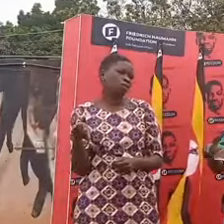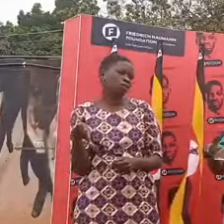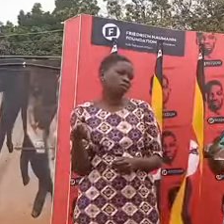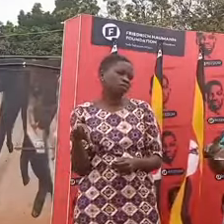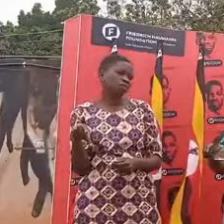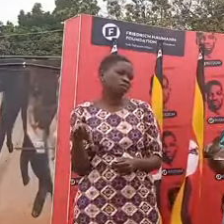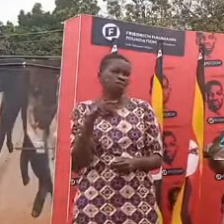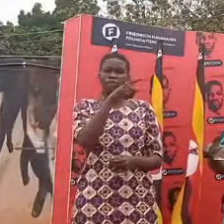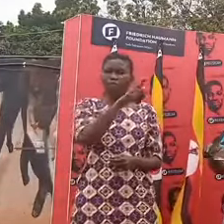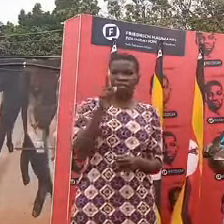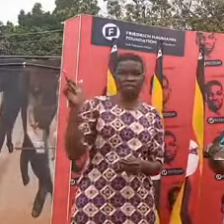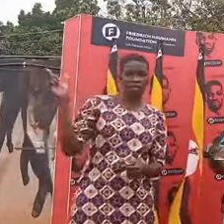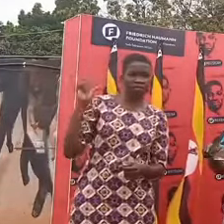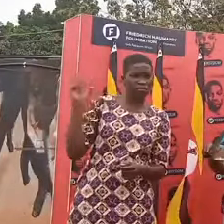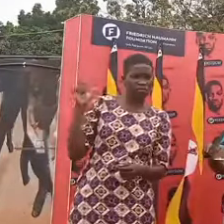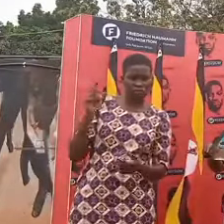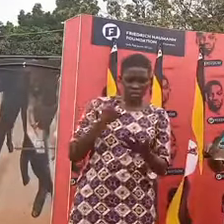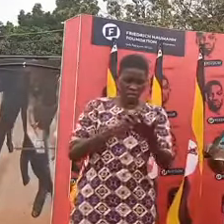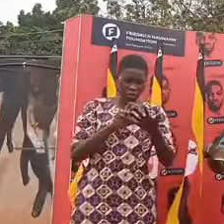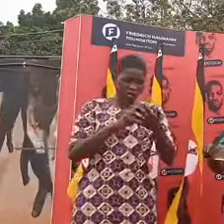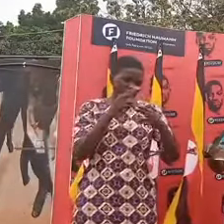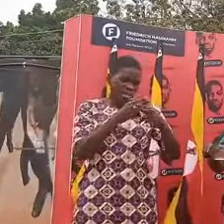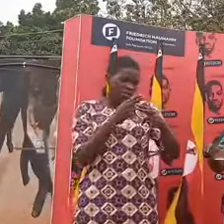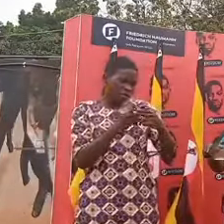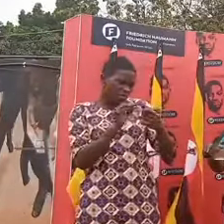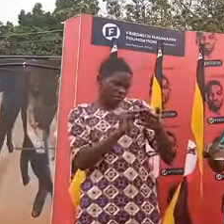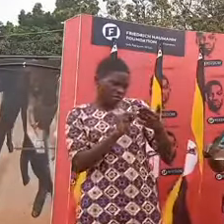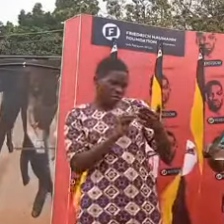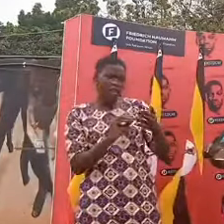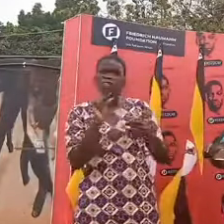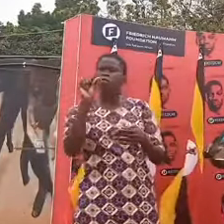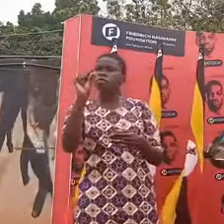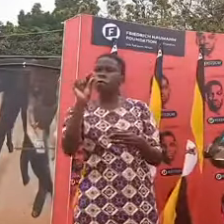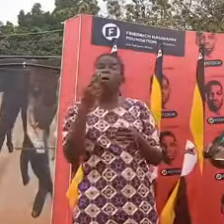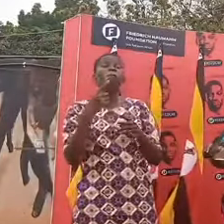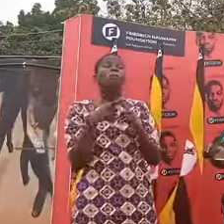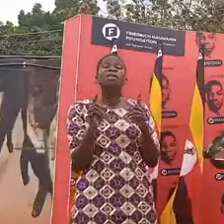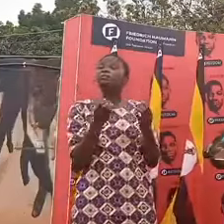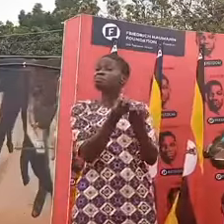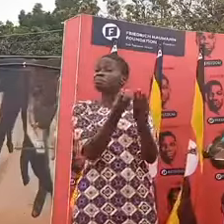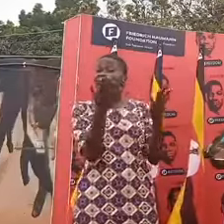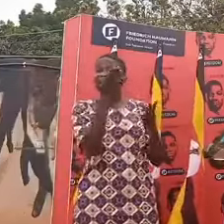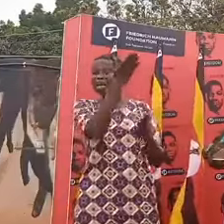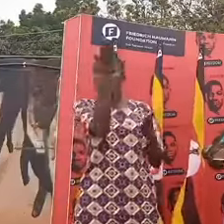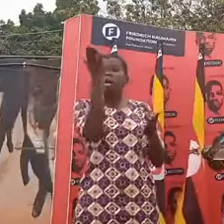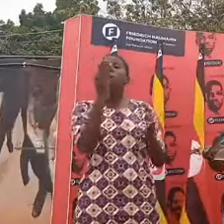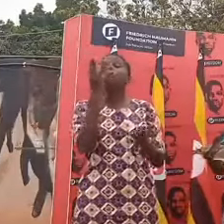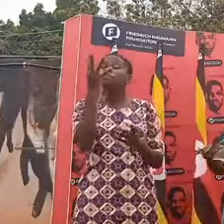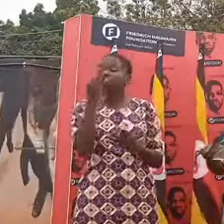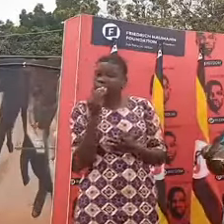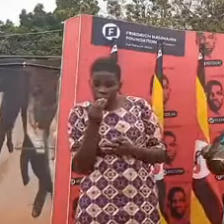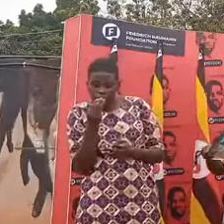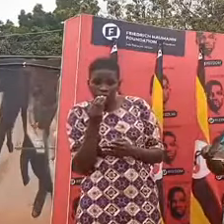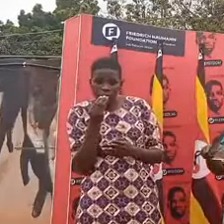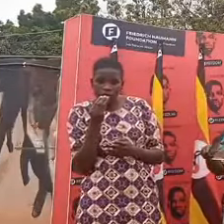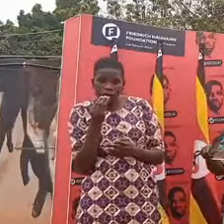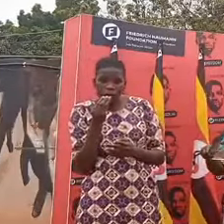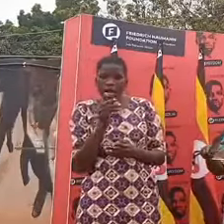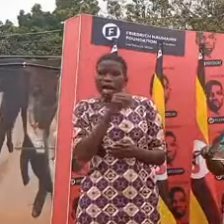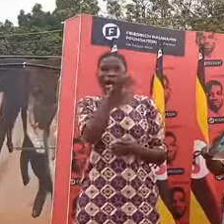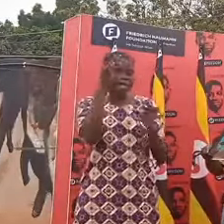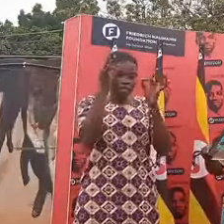has just read a few. Very many. Many chose to run independent because they were pushed to